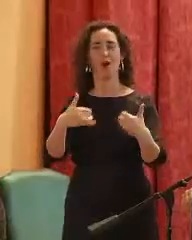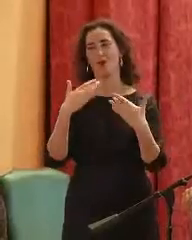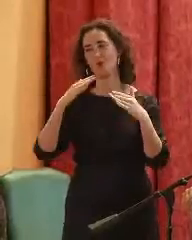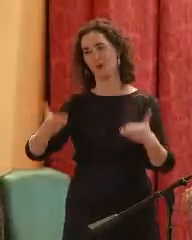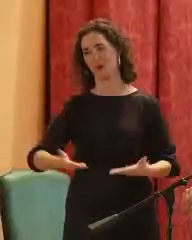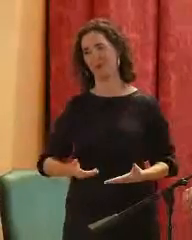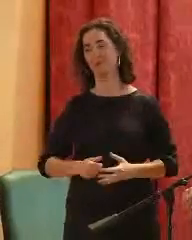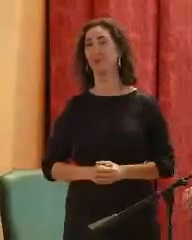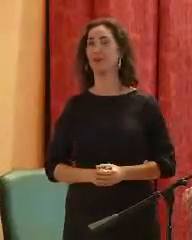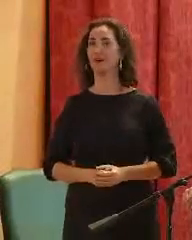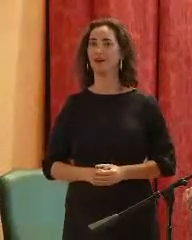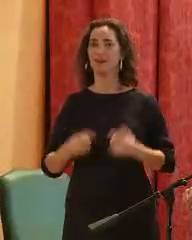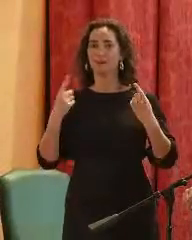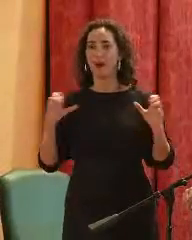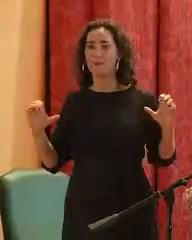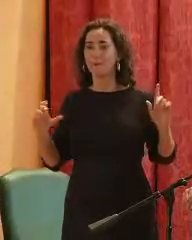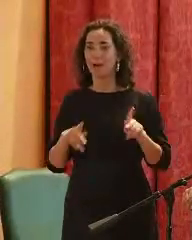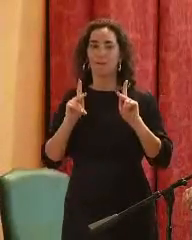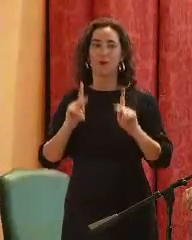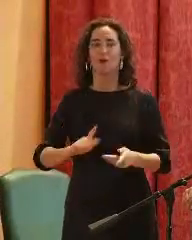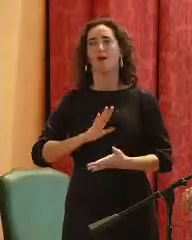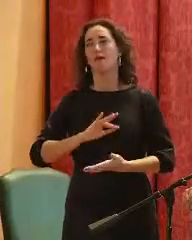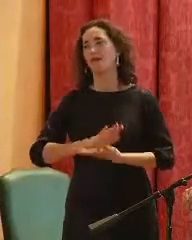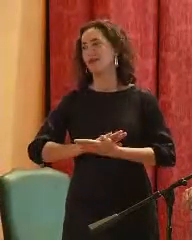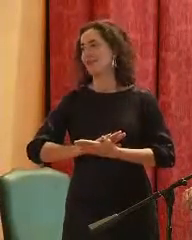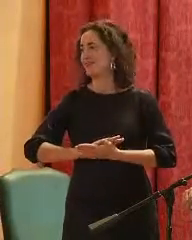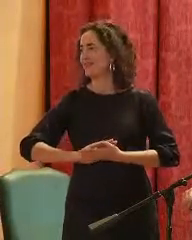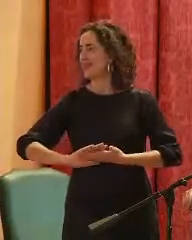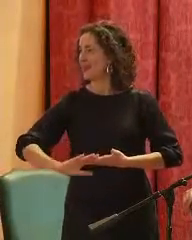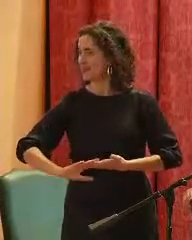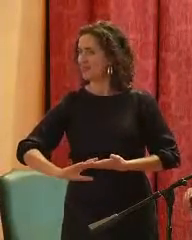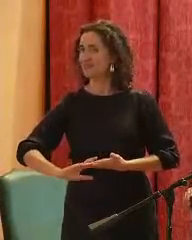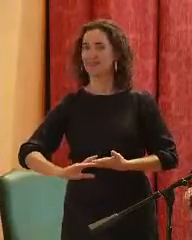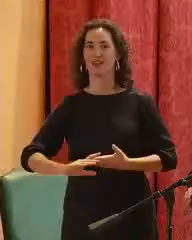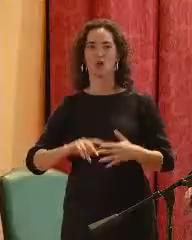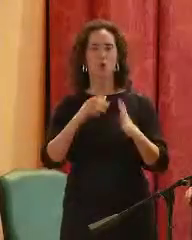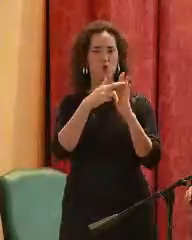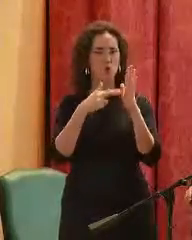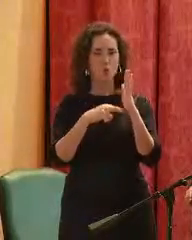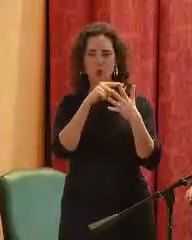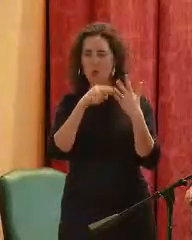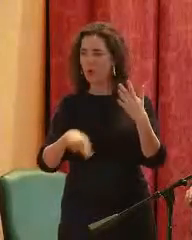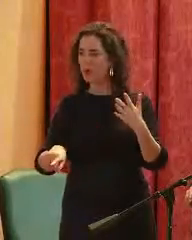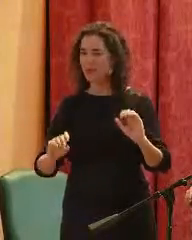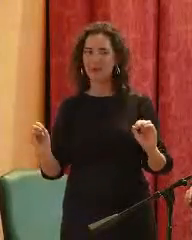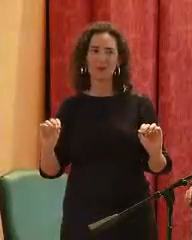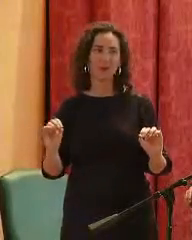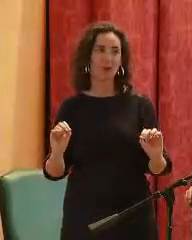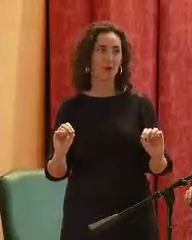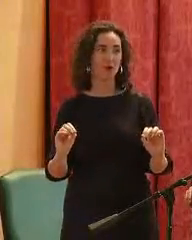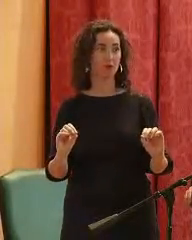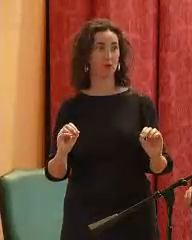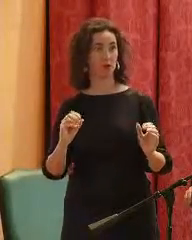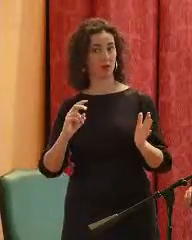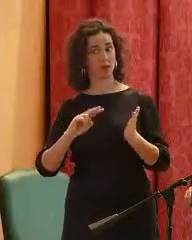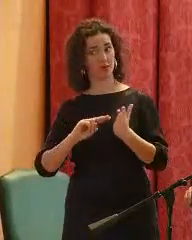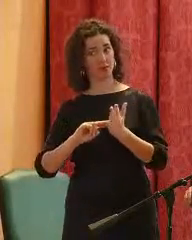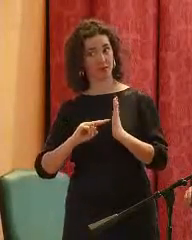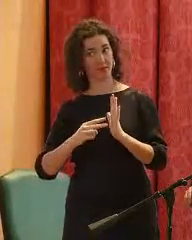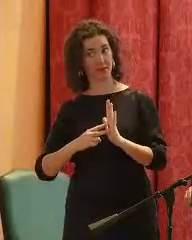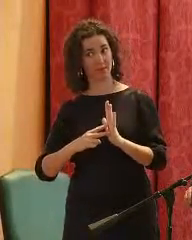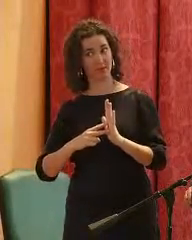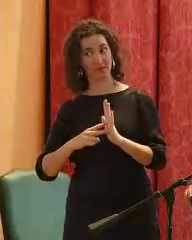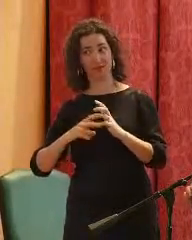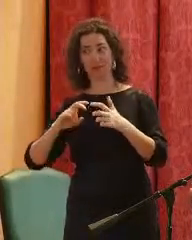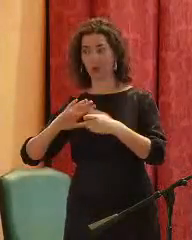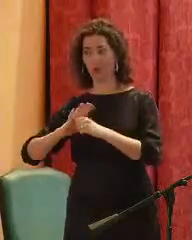is nice to be back in person and without limitations here. Doesn't mean we're completely out of the